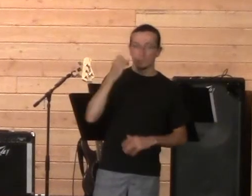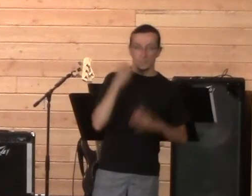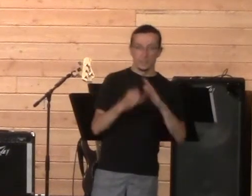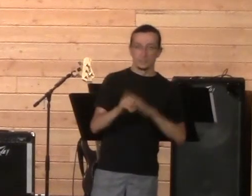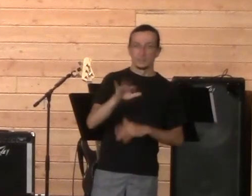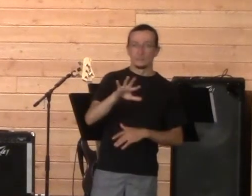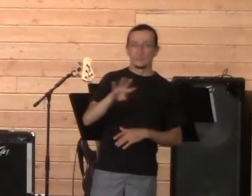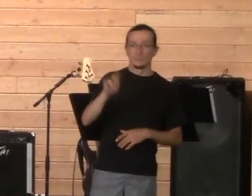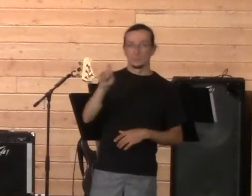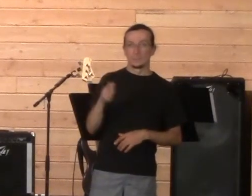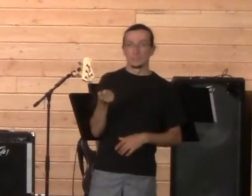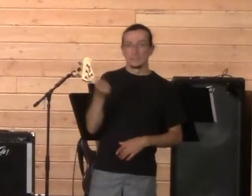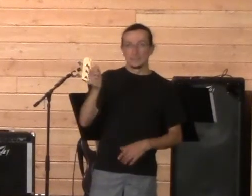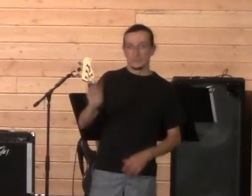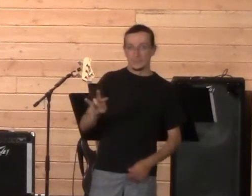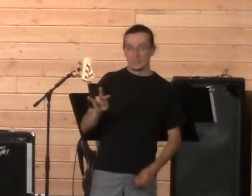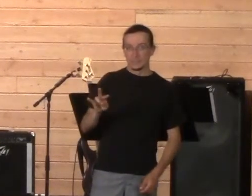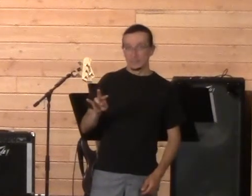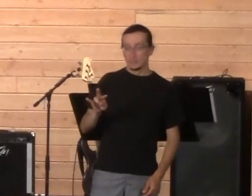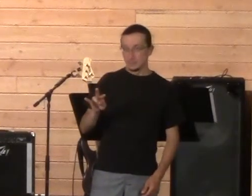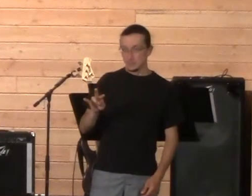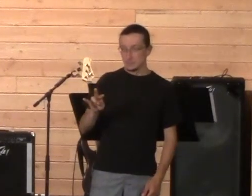54:17.